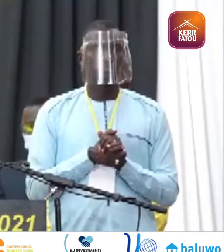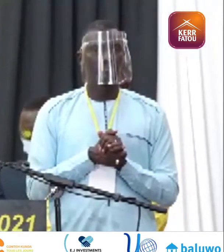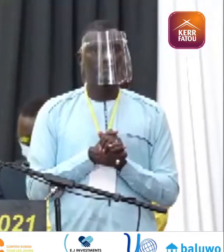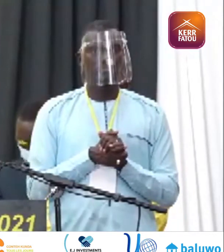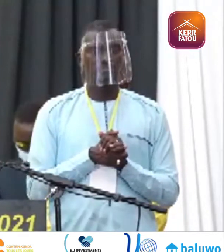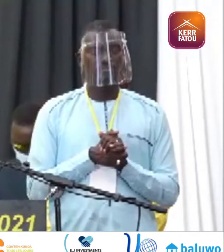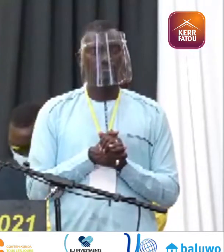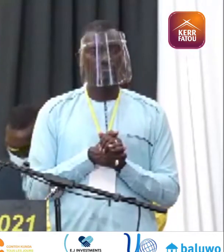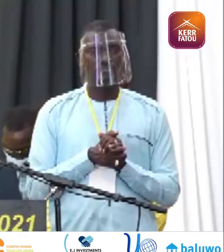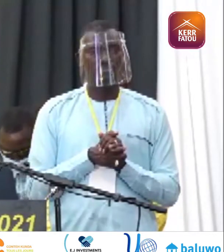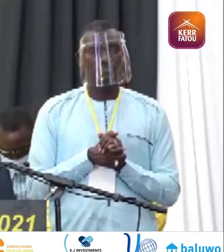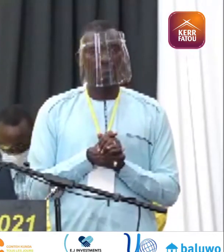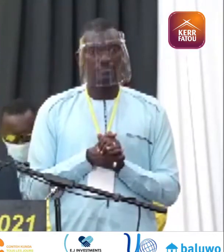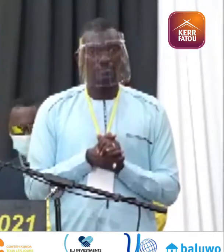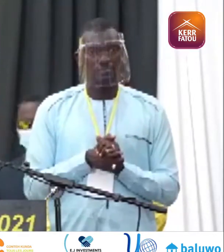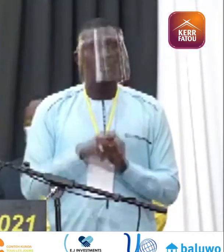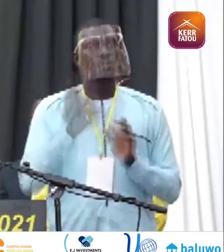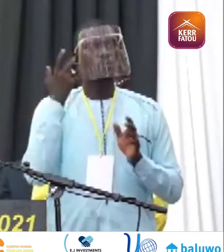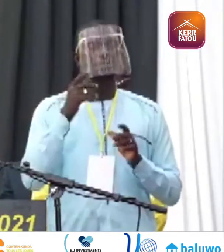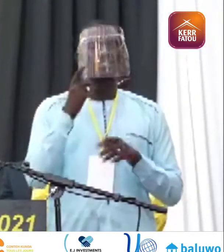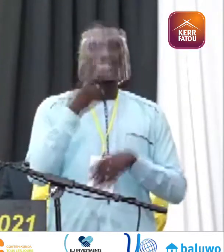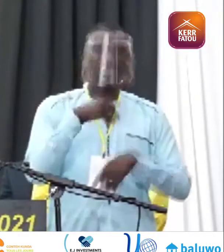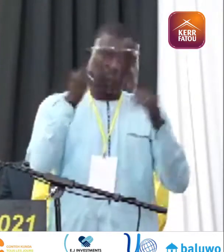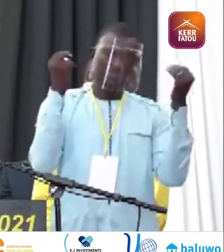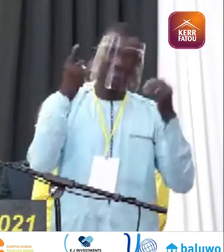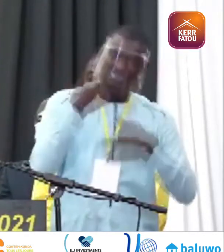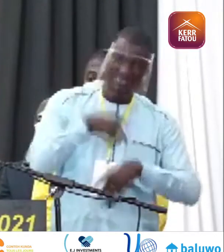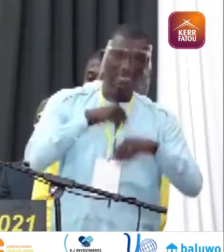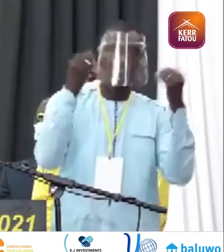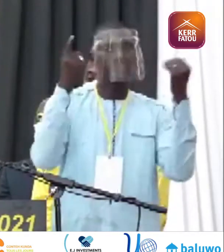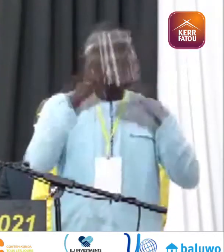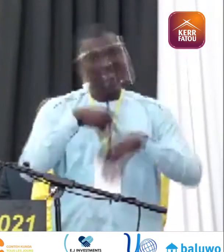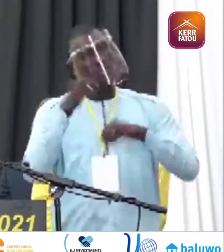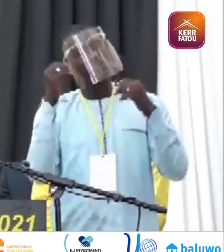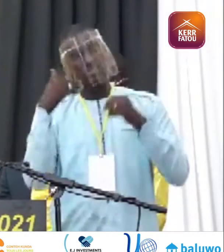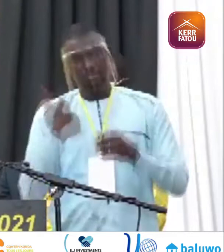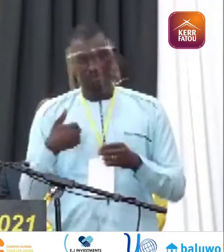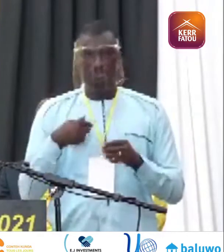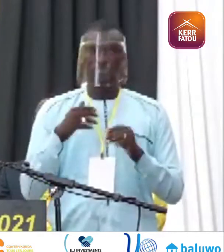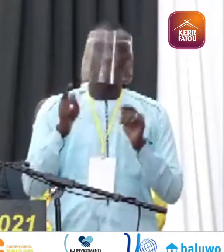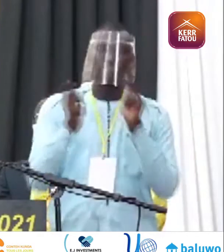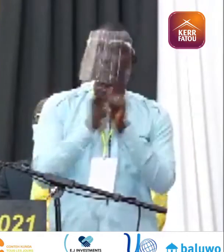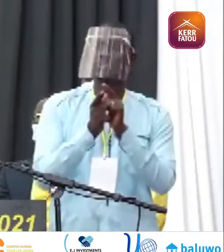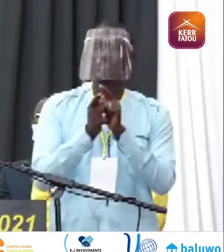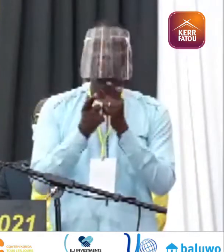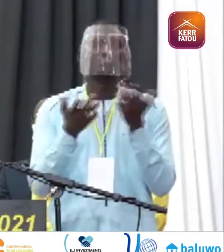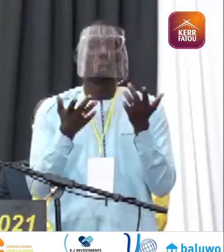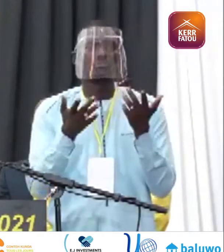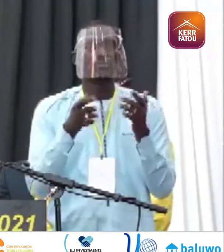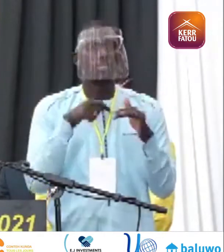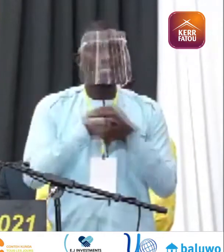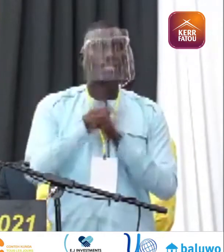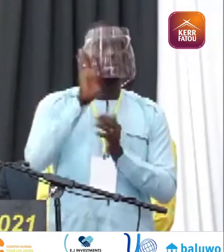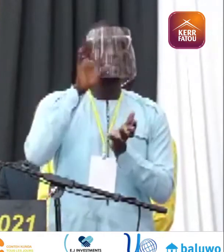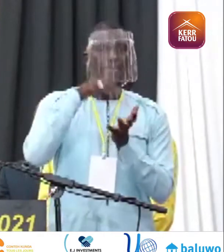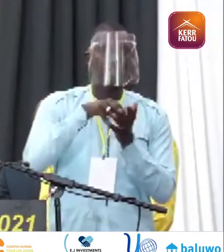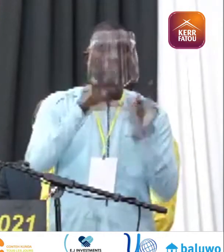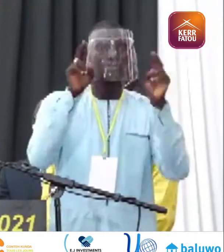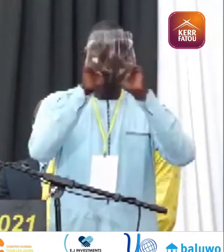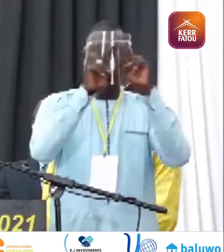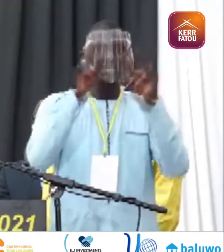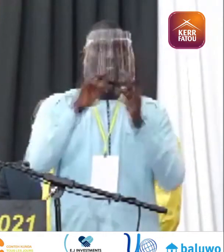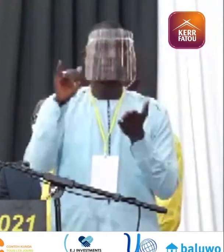this welcome, when thousands and thousands of people gathered at the Banjul International